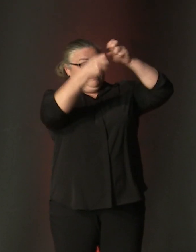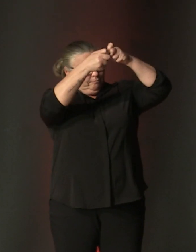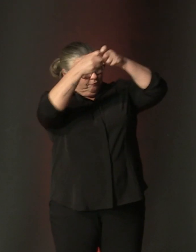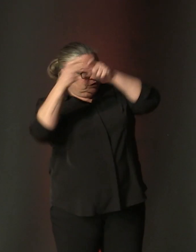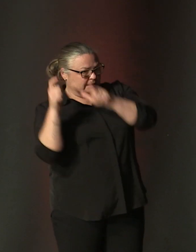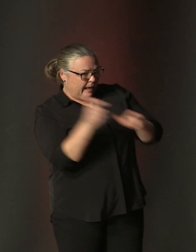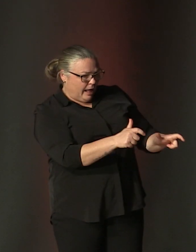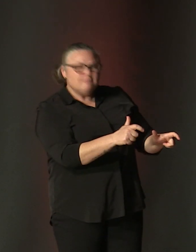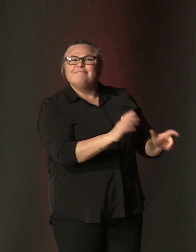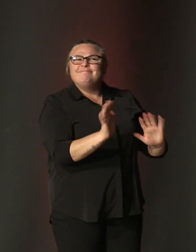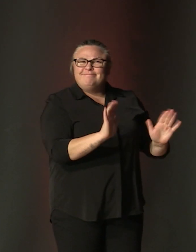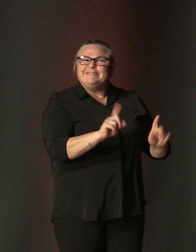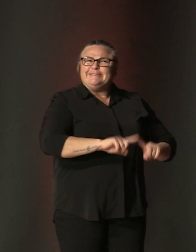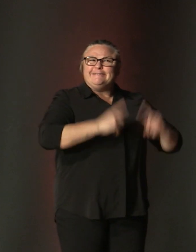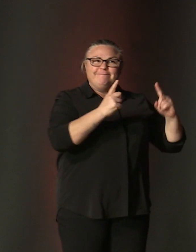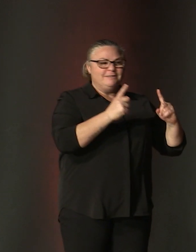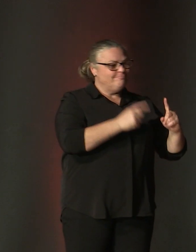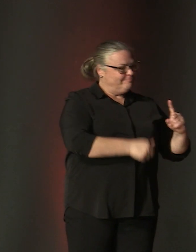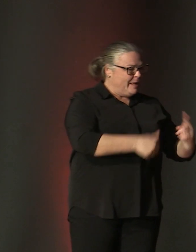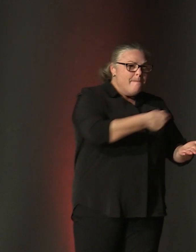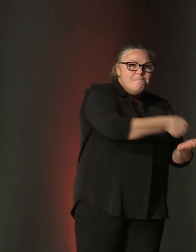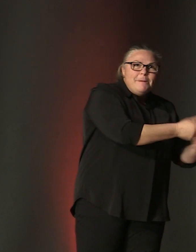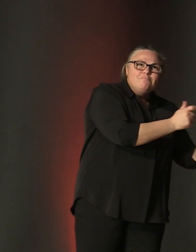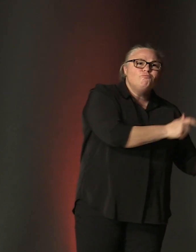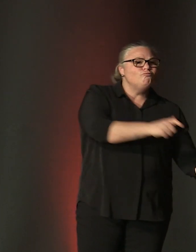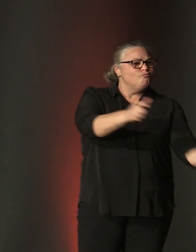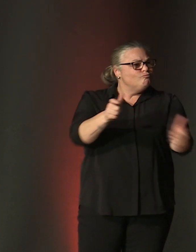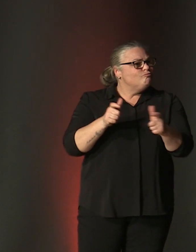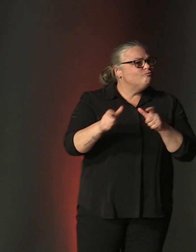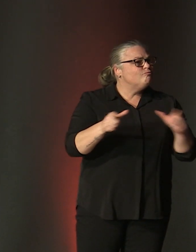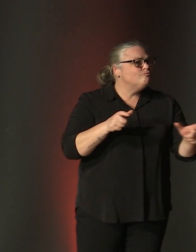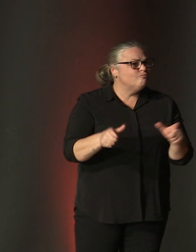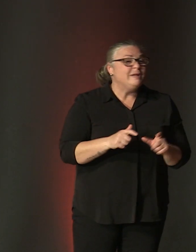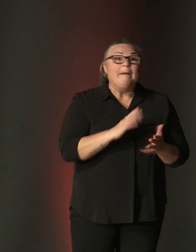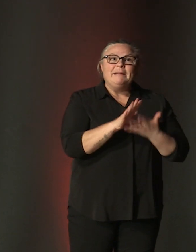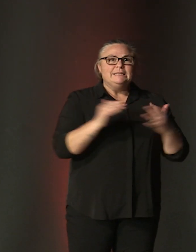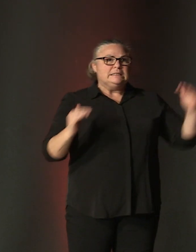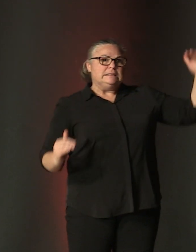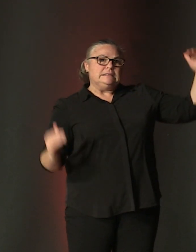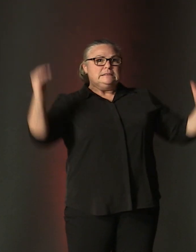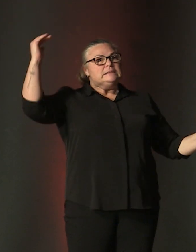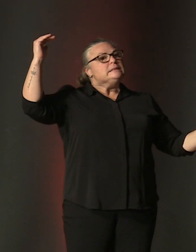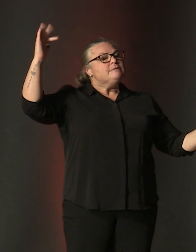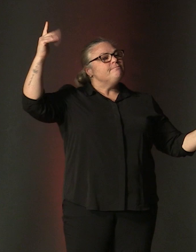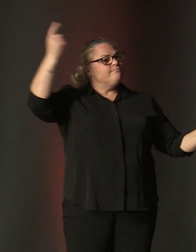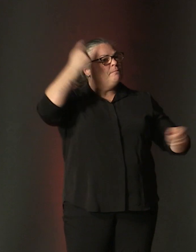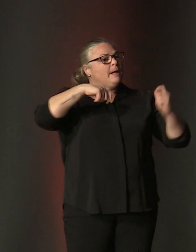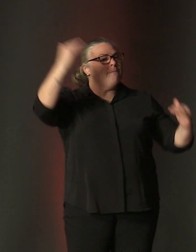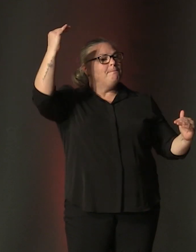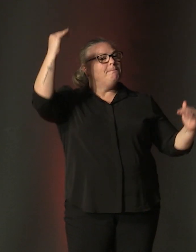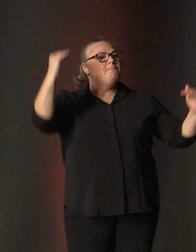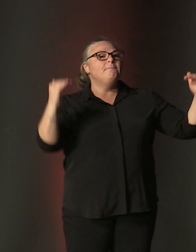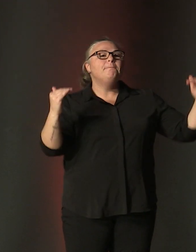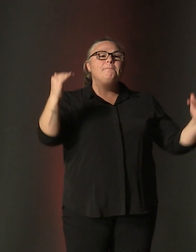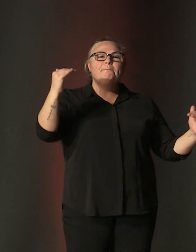bottom-up. By giving them that freedom, we are essentially evening out the power relations between the top